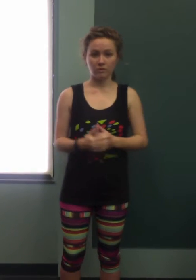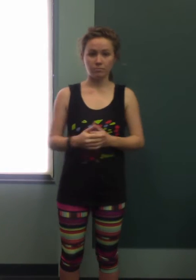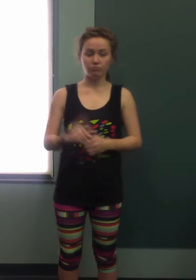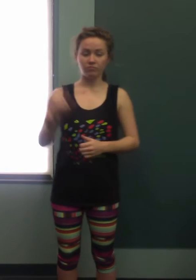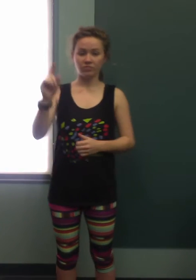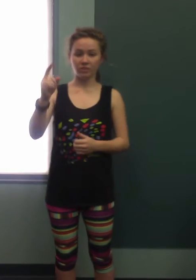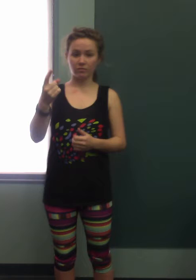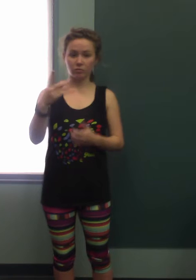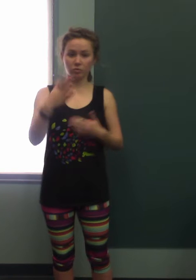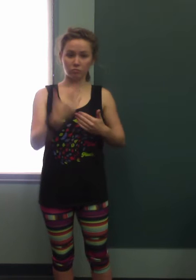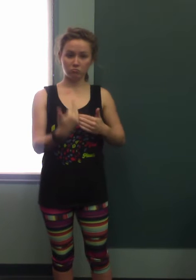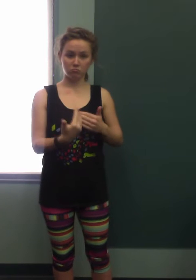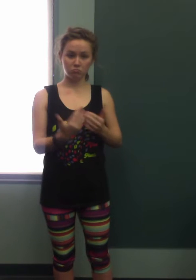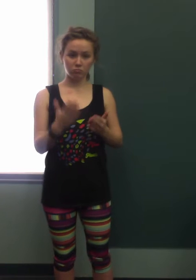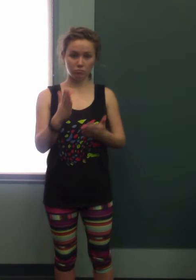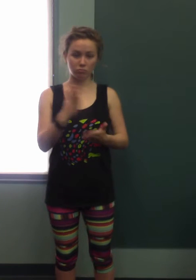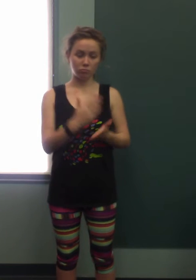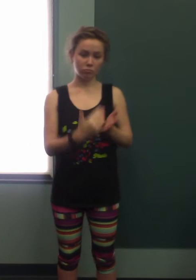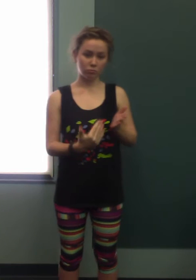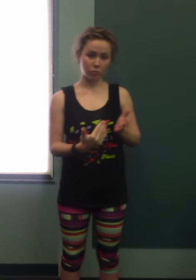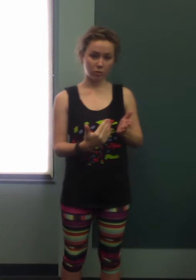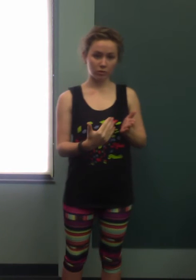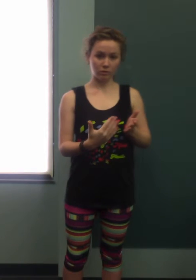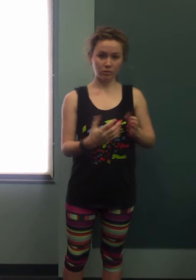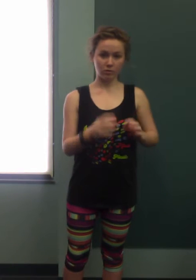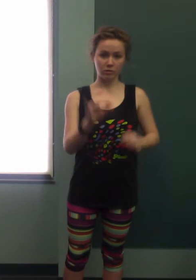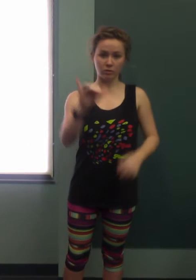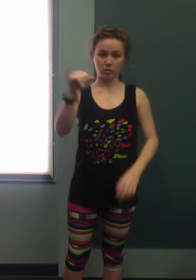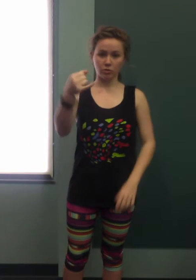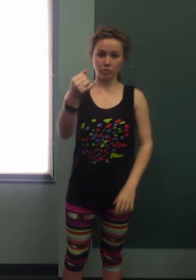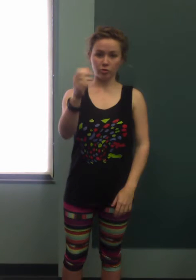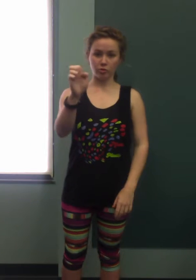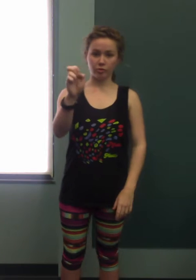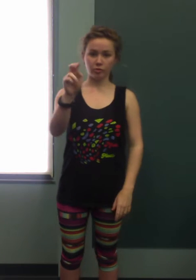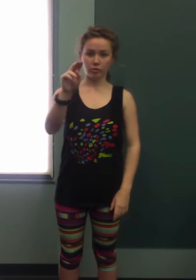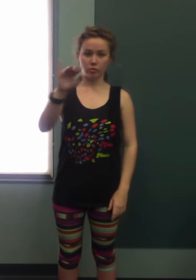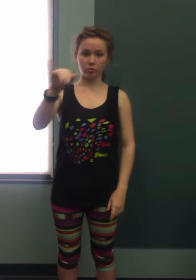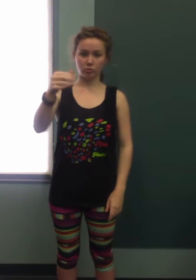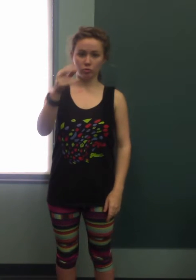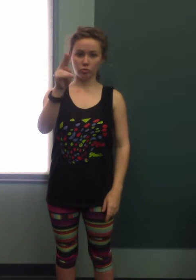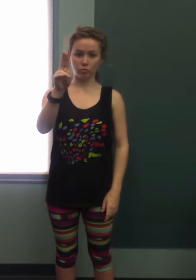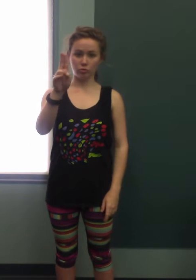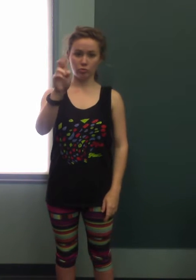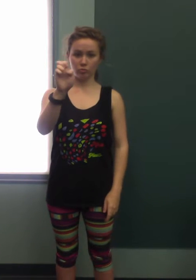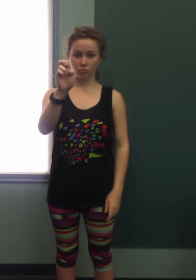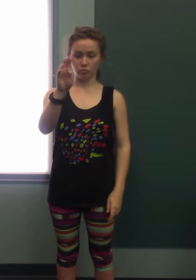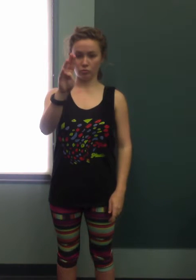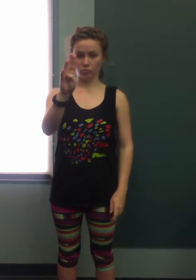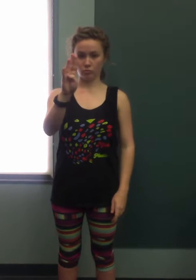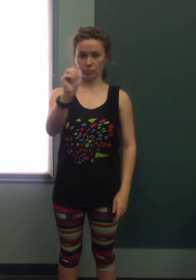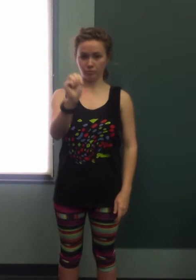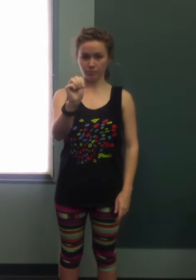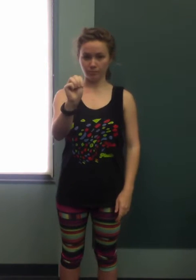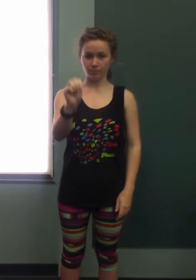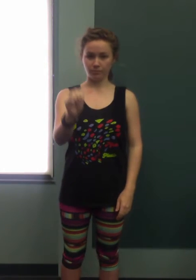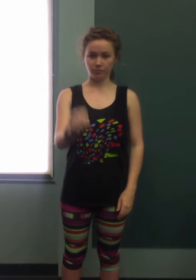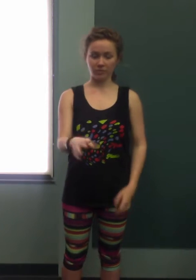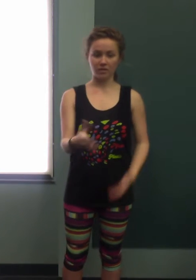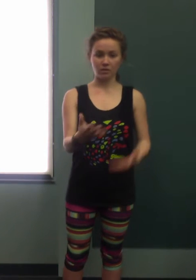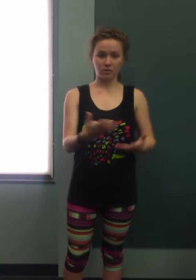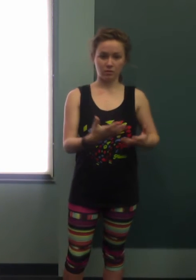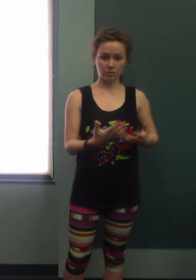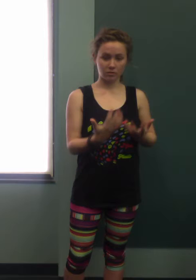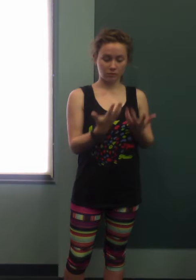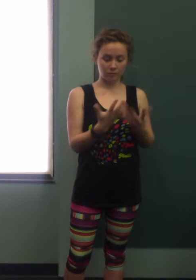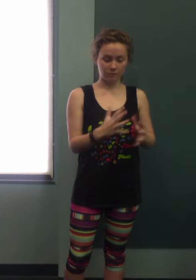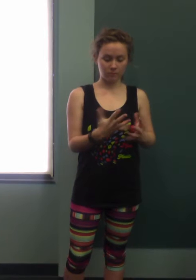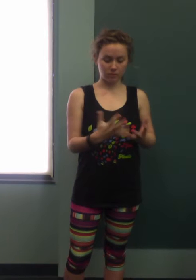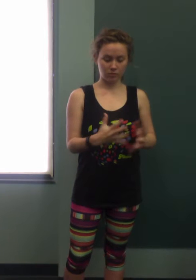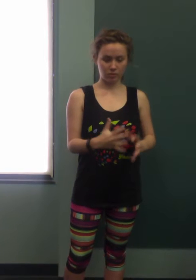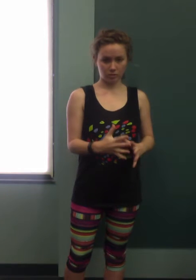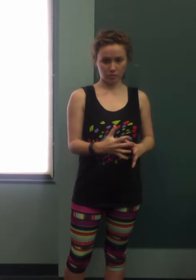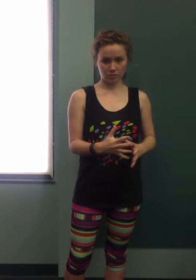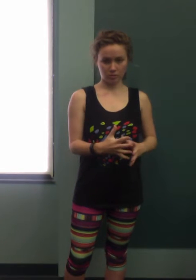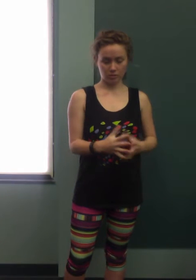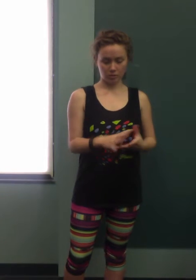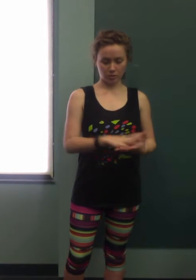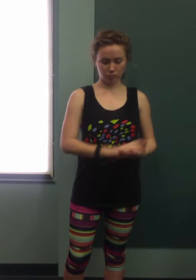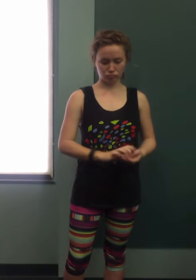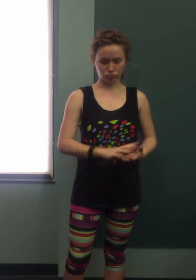called the jejunum. Basically what happens in here is we're going to finish digesting the food, and then we're going to start absorbing the food. How does that work?